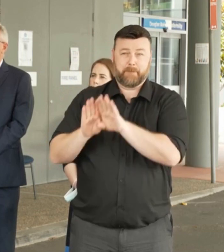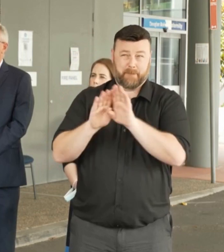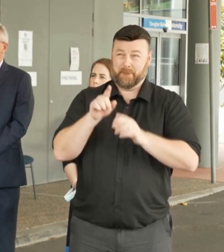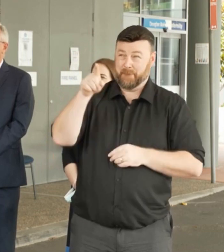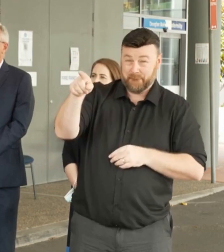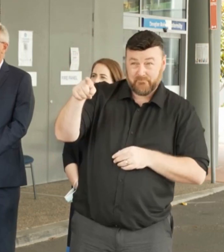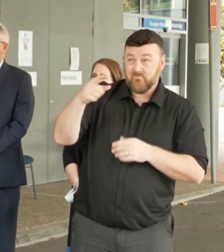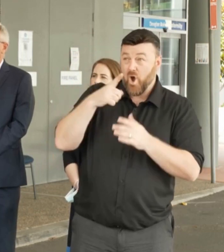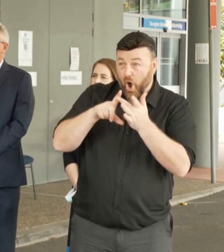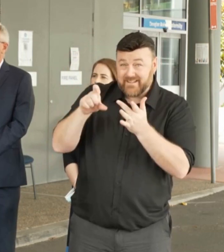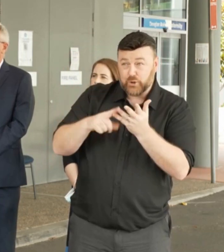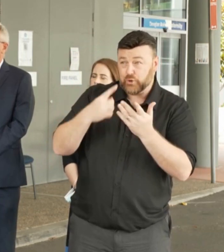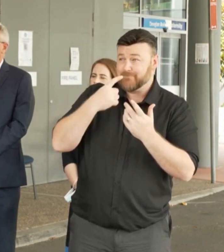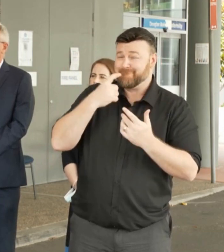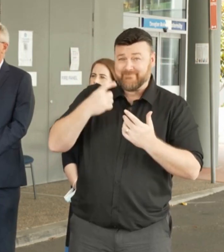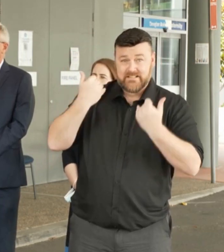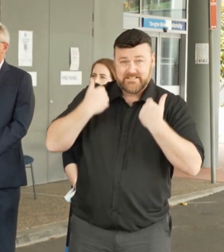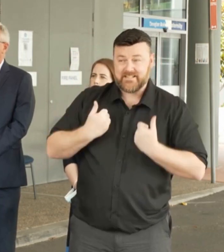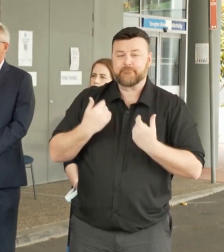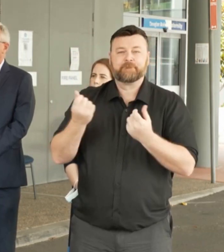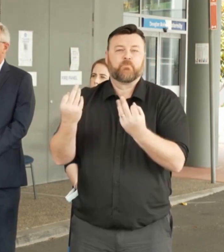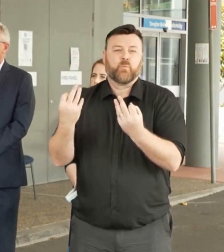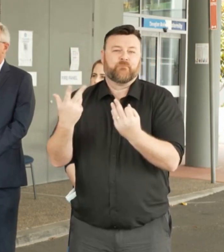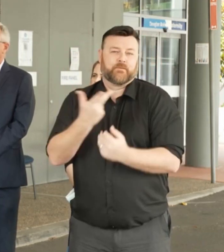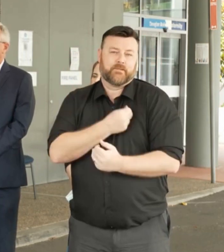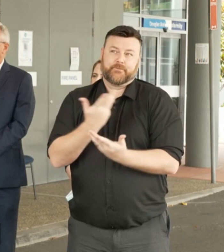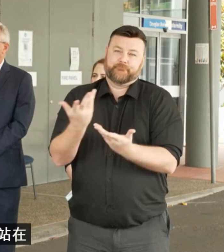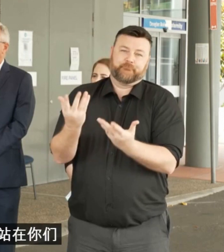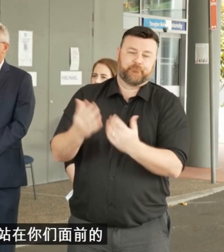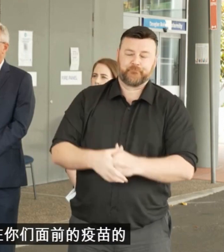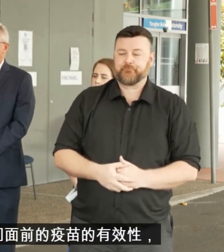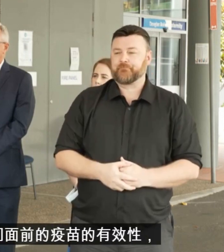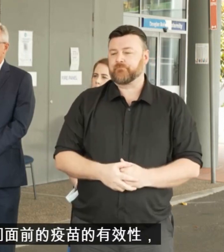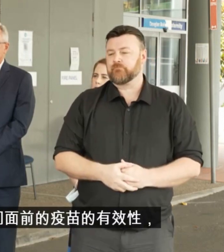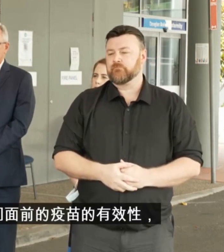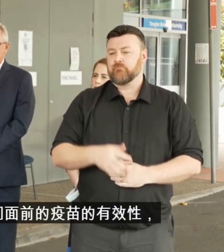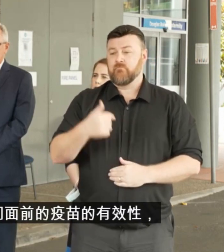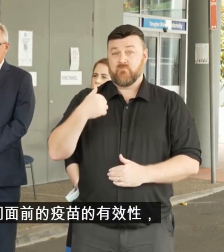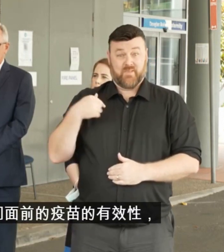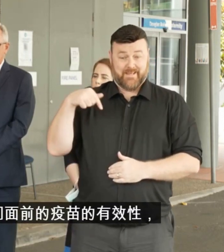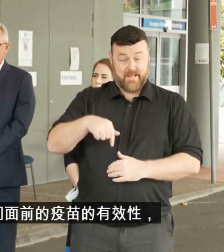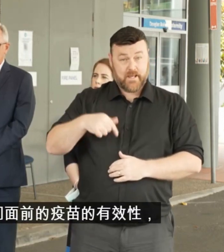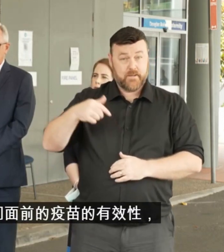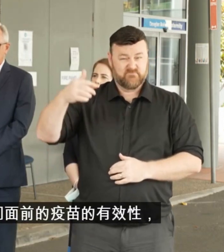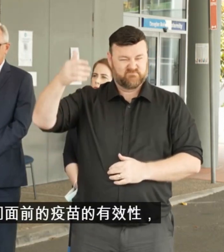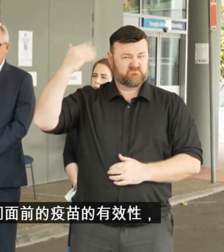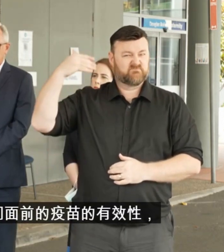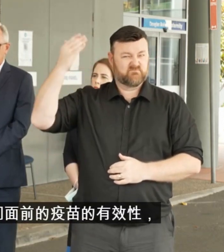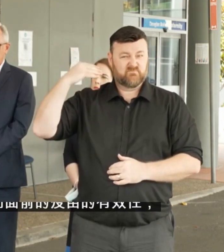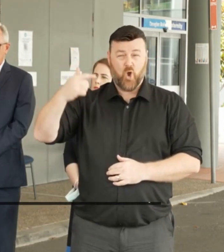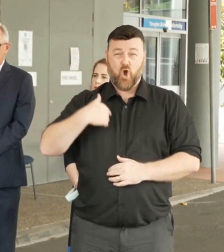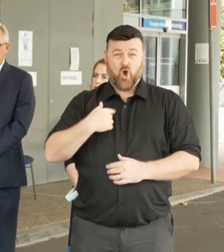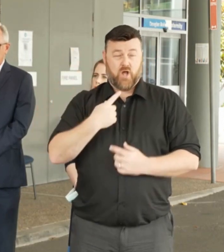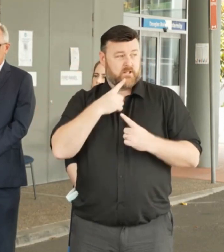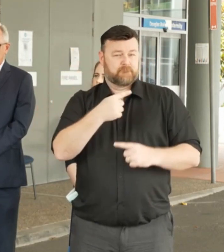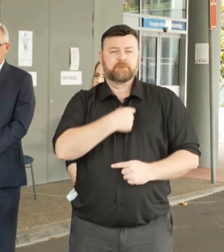the effectiveness of the vaccines. I've stood before you many, many months ago. We promised to do our bit